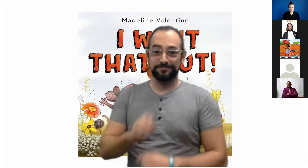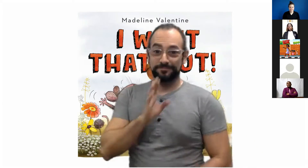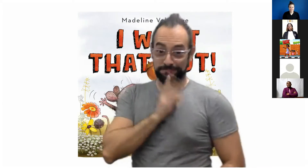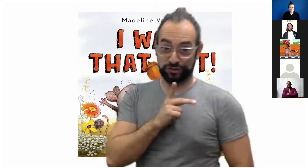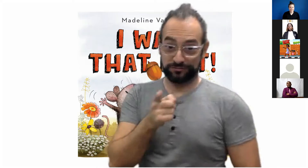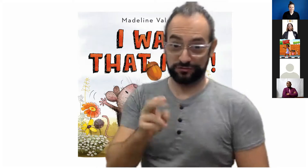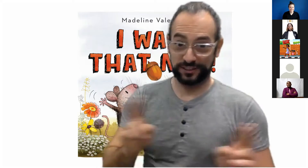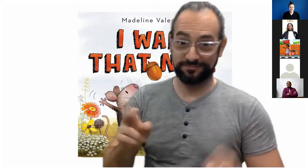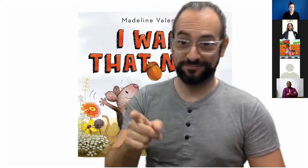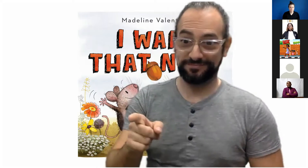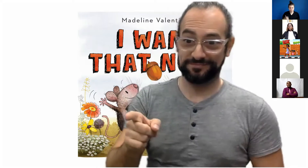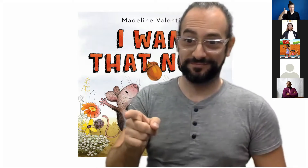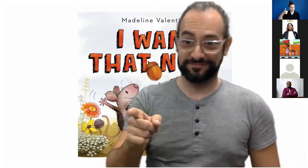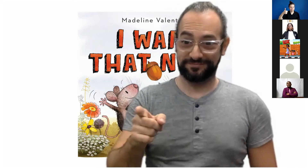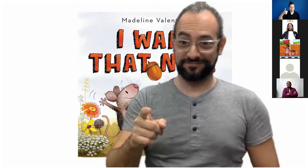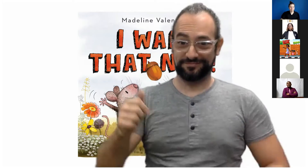Let's get started.